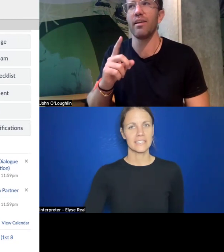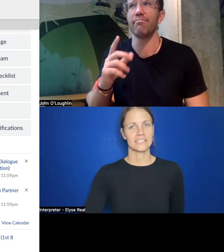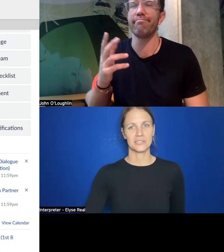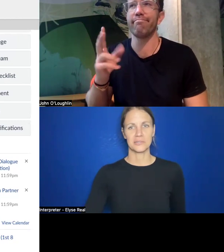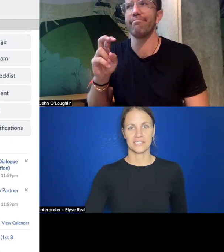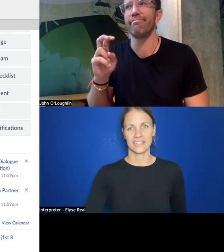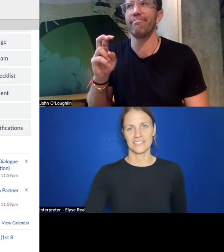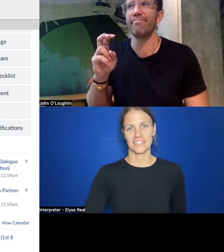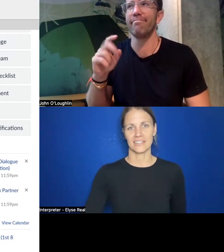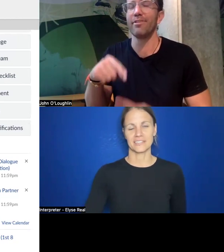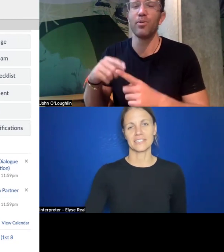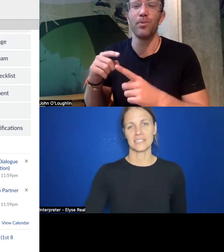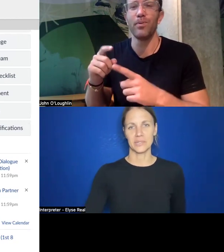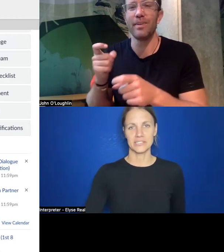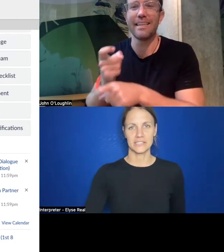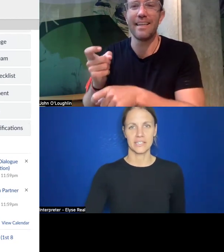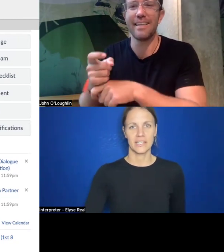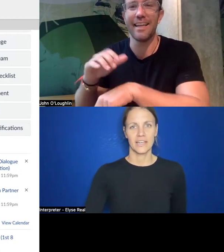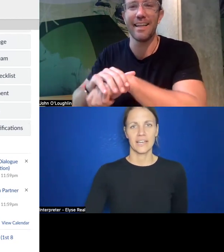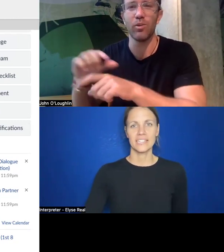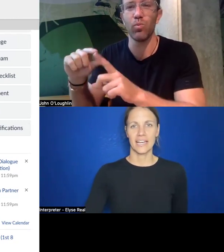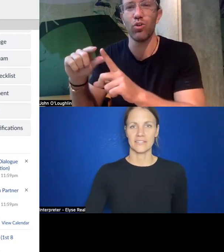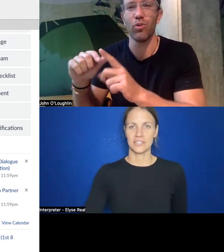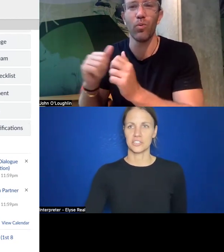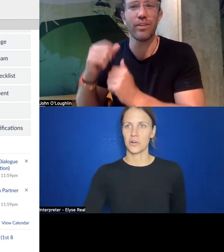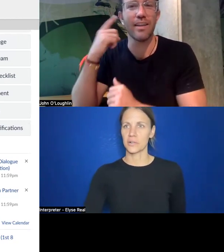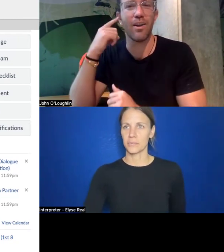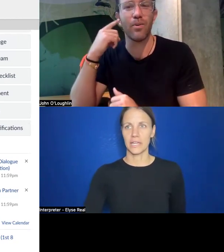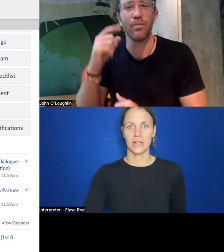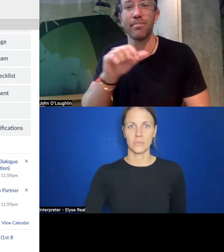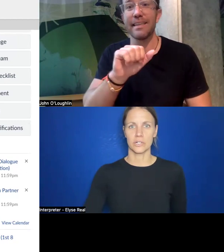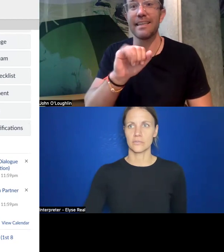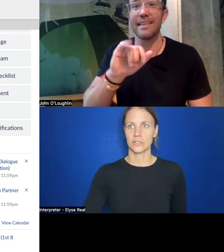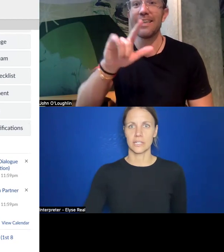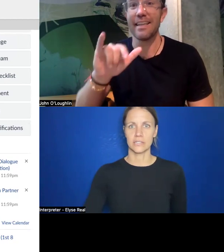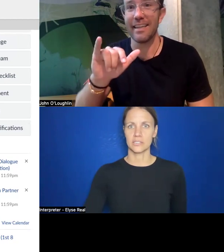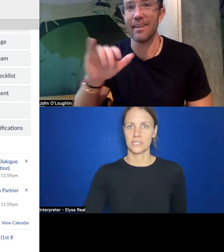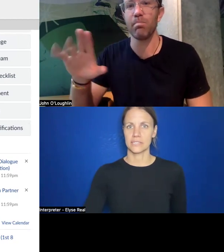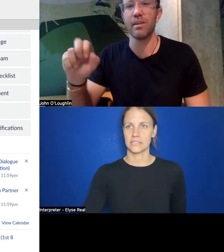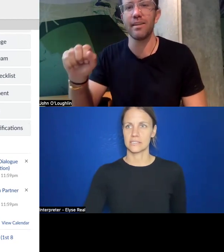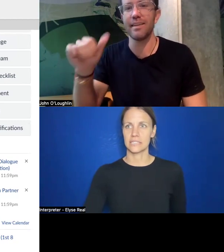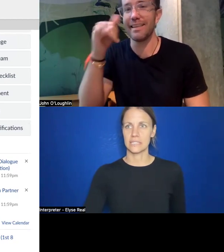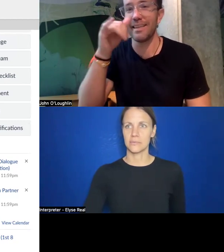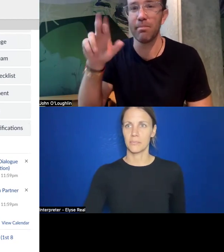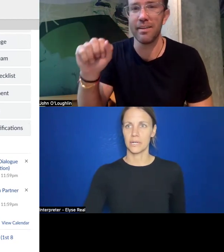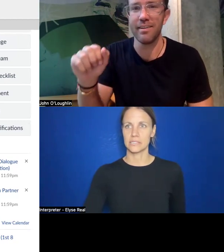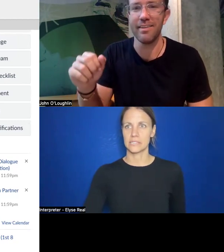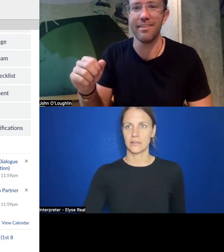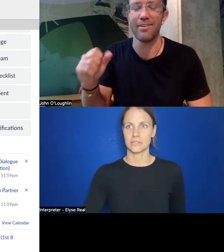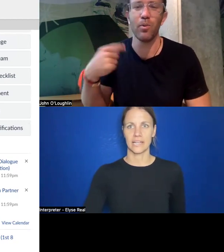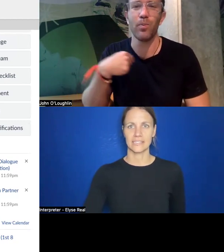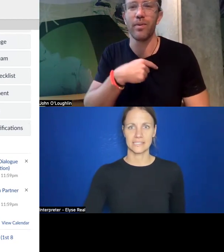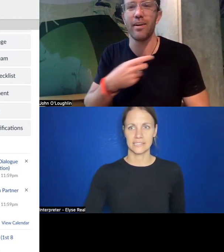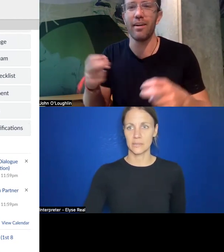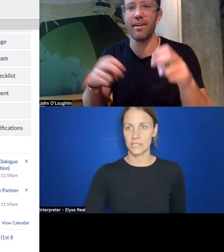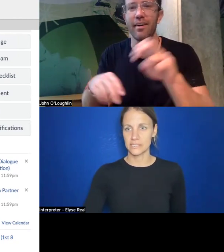bus, the two signs together, syllabus. It's kind of a joke, a play on words for English because syllabus